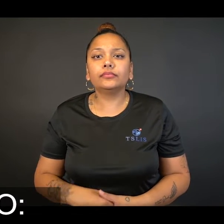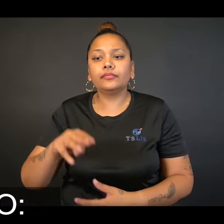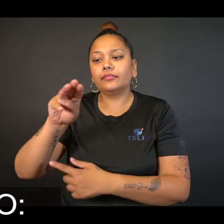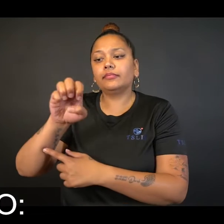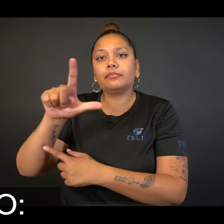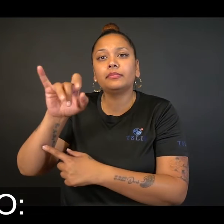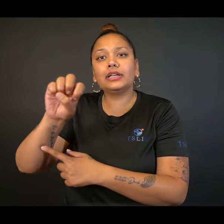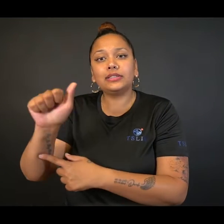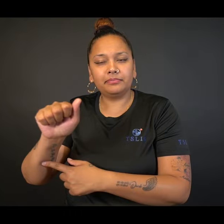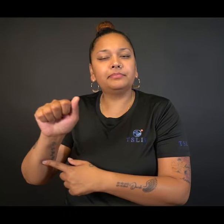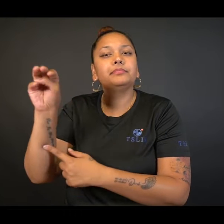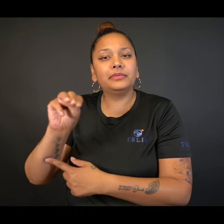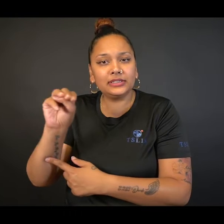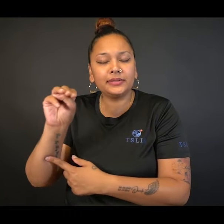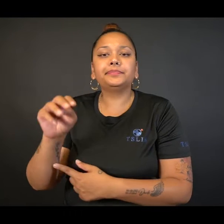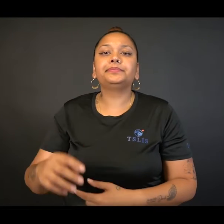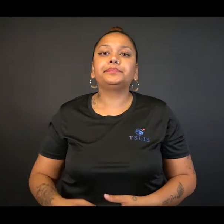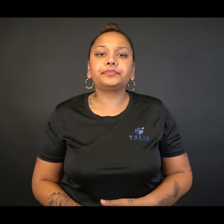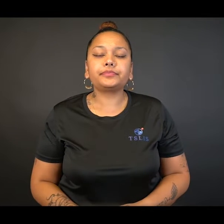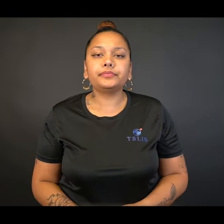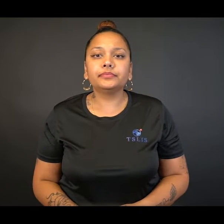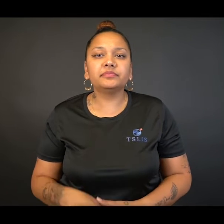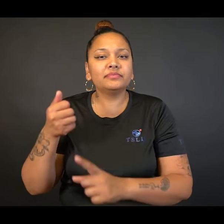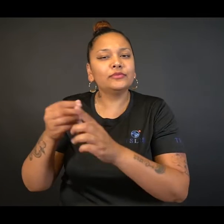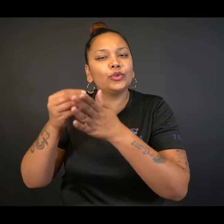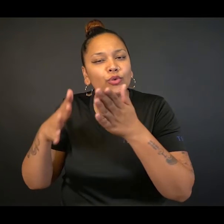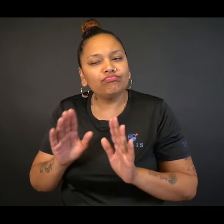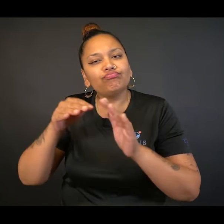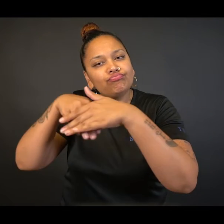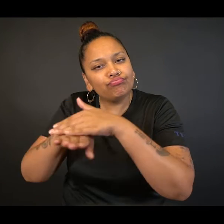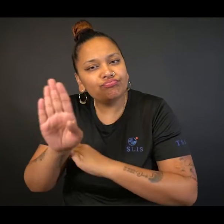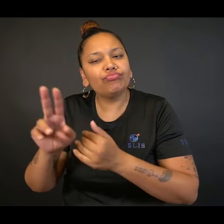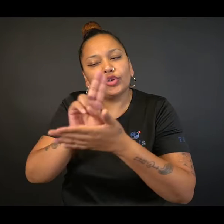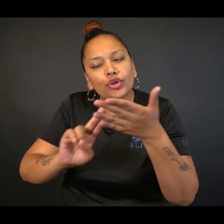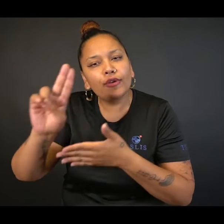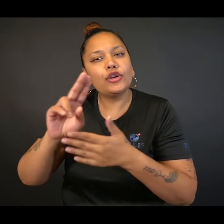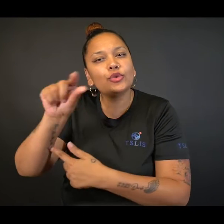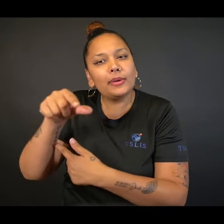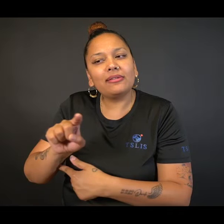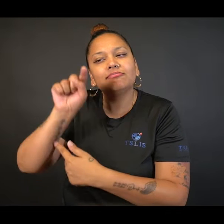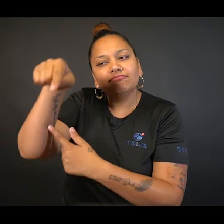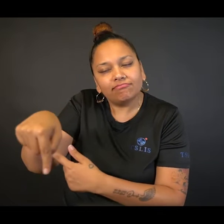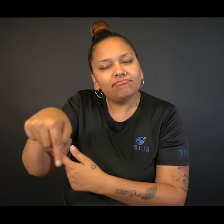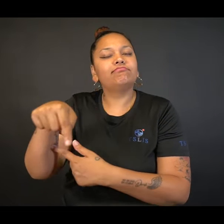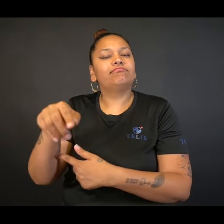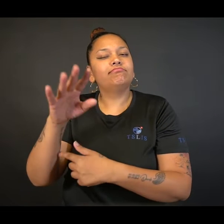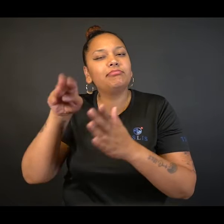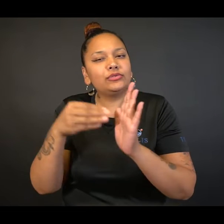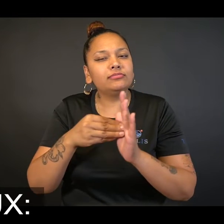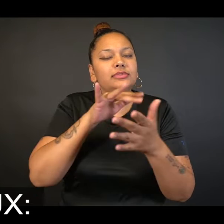Melissa Cassiu is a student in political science and women's studies at the Université du Québec à